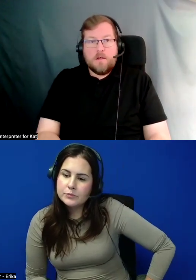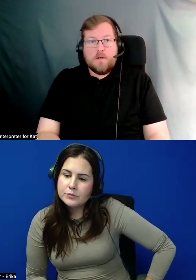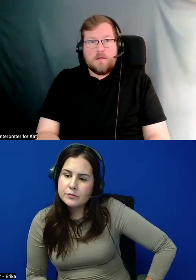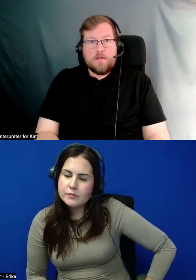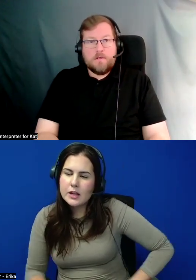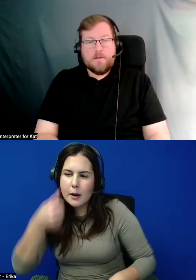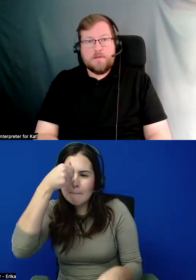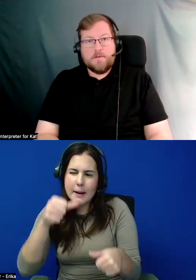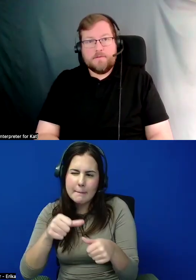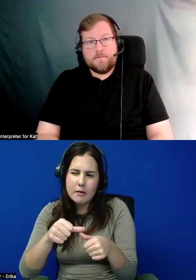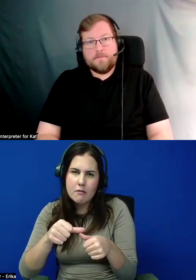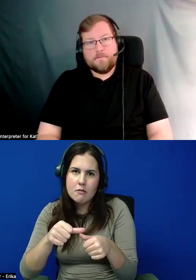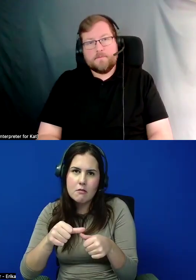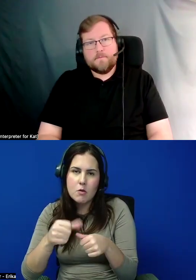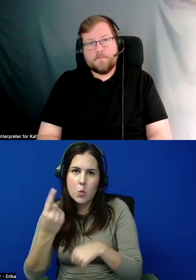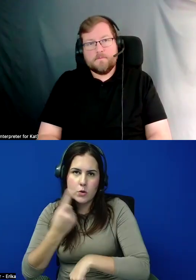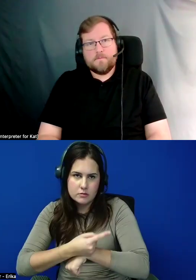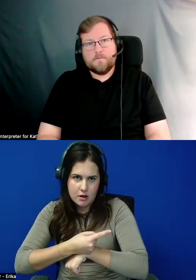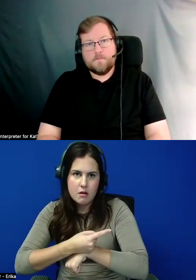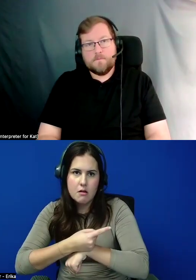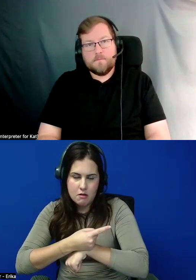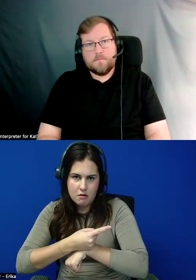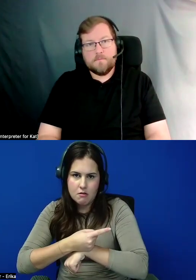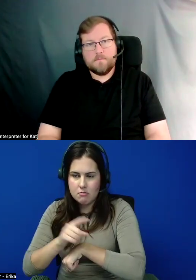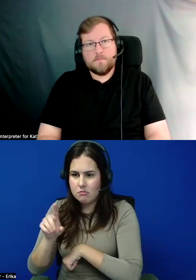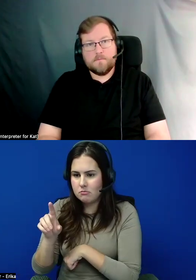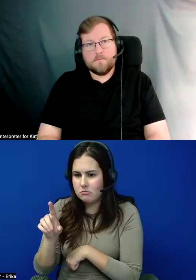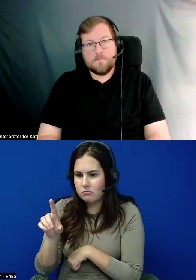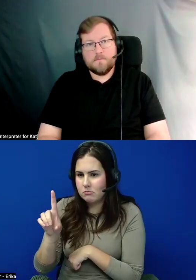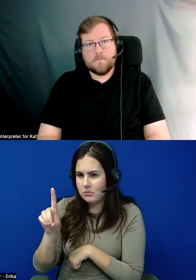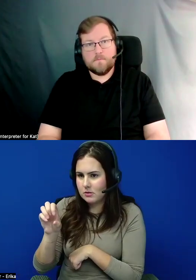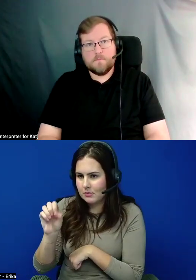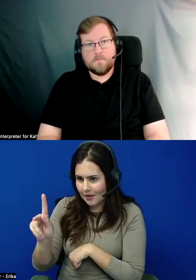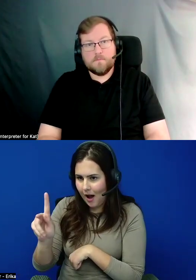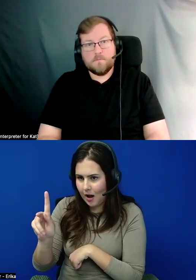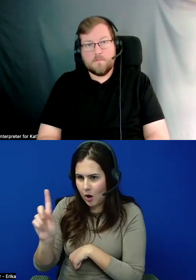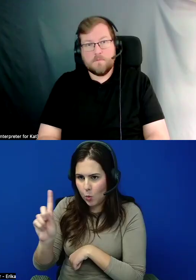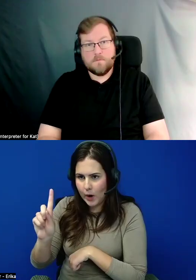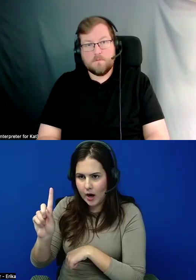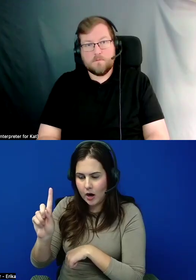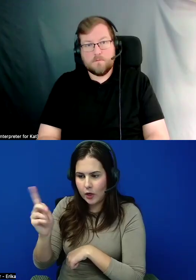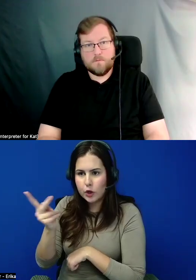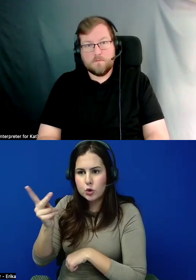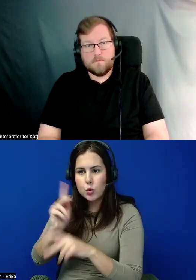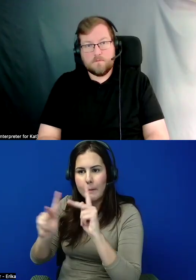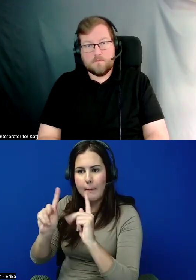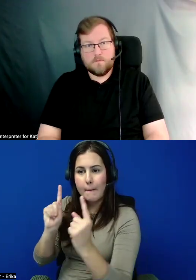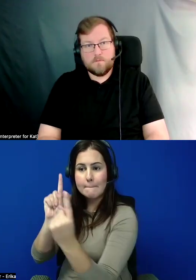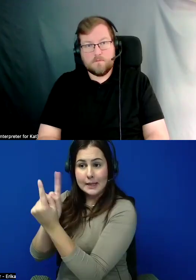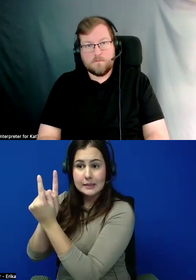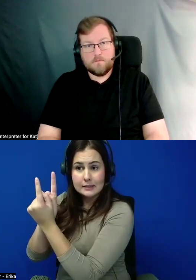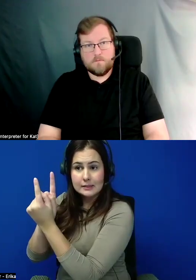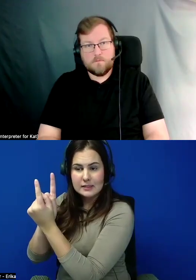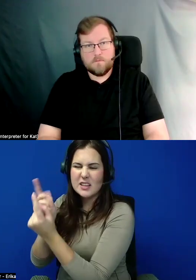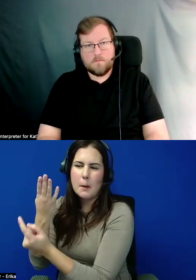was a day where the dock that they meet at, right at the beginning of the movie, there's this blue wooden